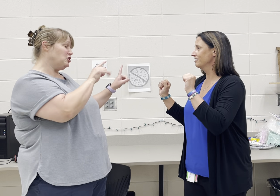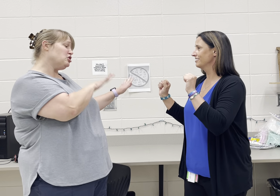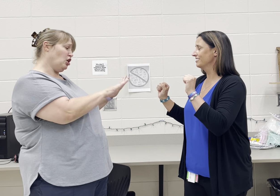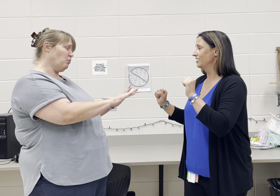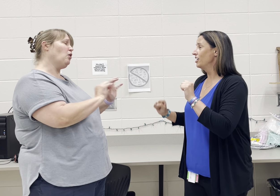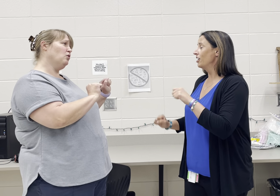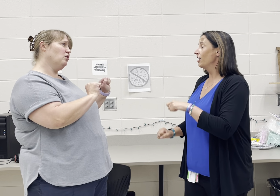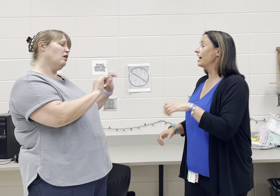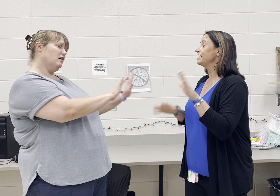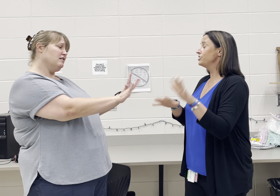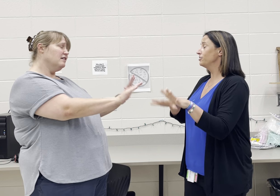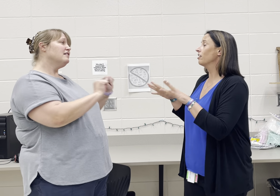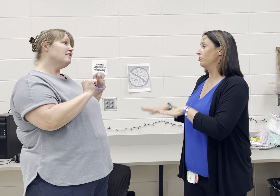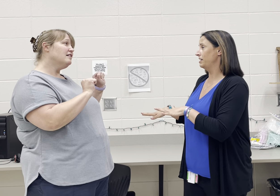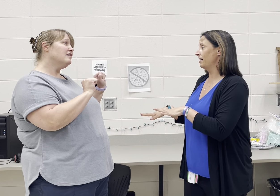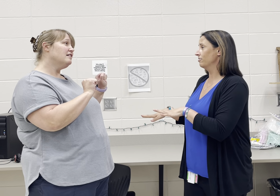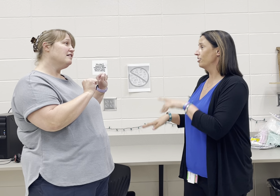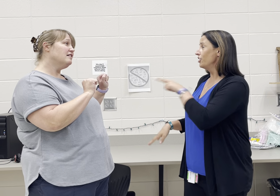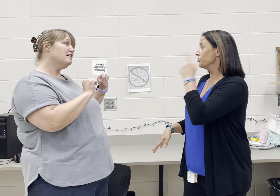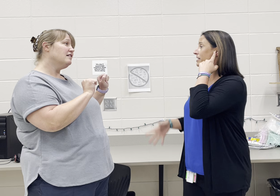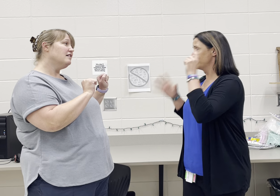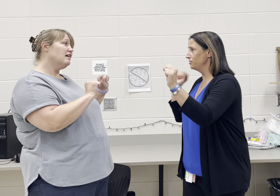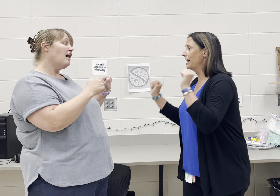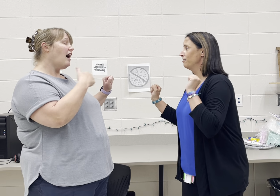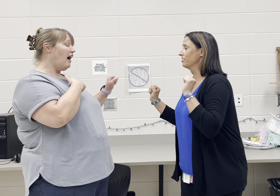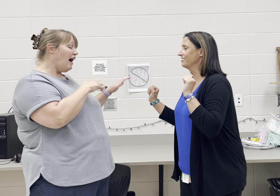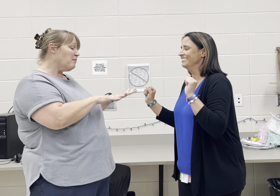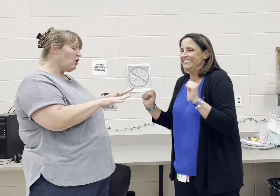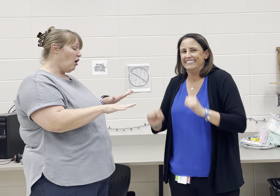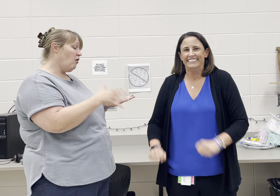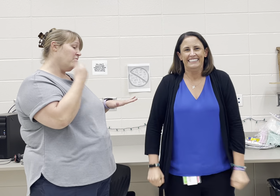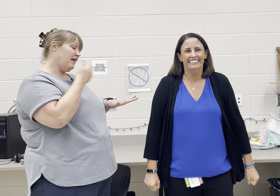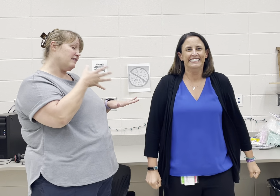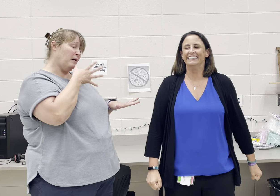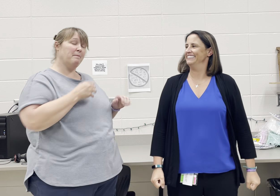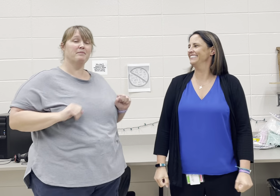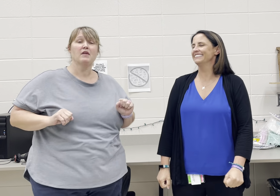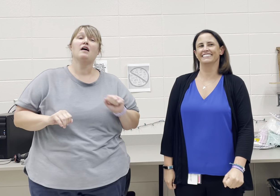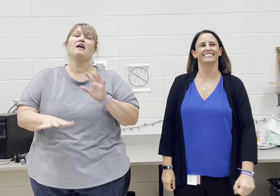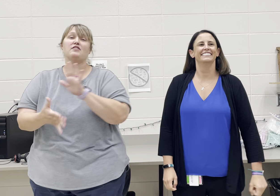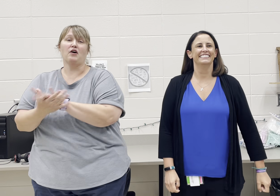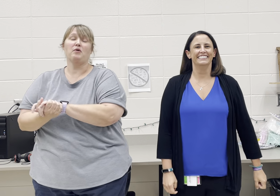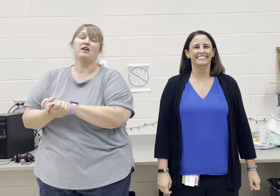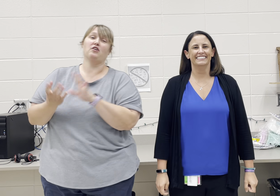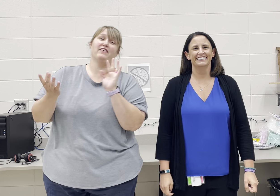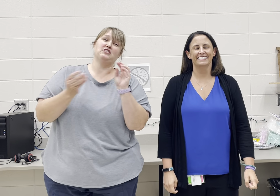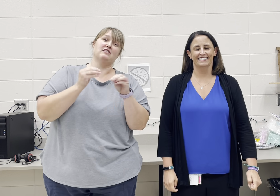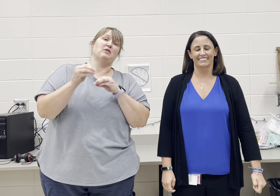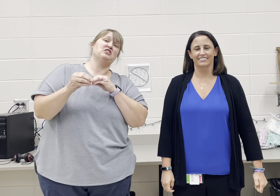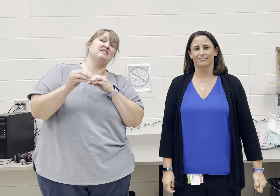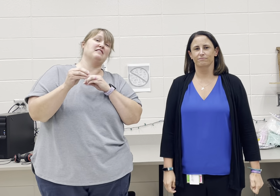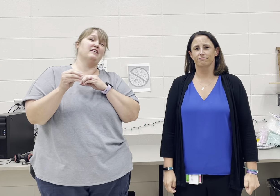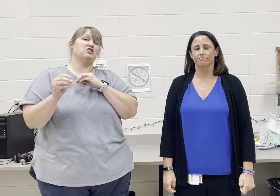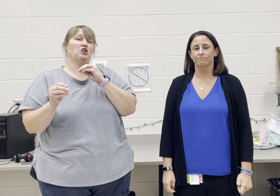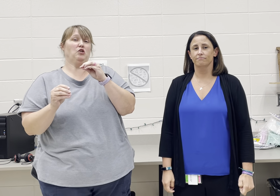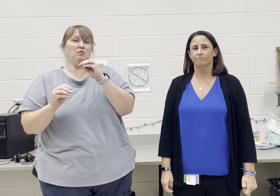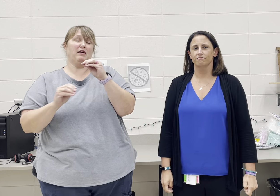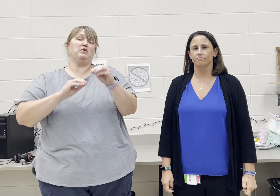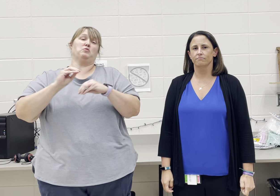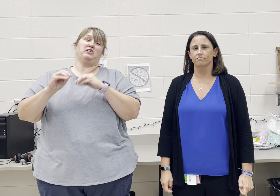slowly roll. I need you to calm down. You're being too loud. I'm calm. Thanks, Mom. So your facial expression is going to show like which one you're